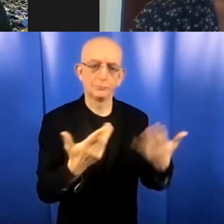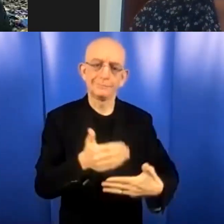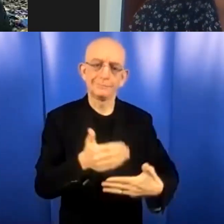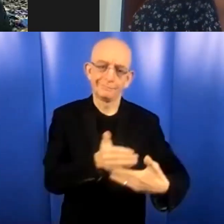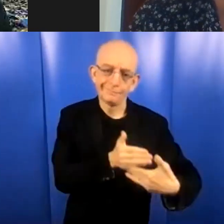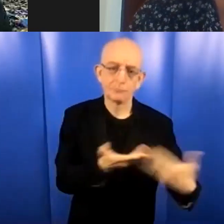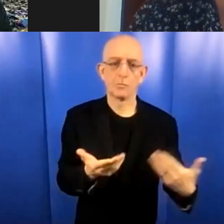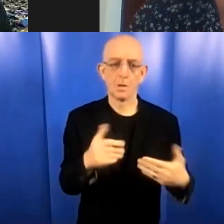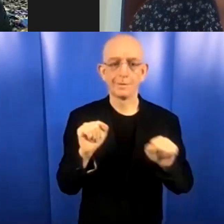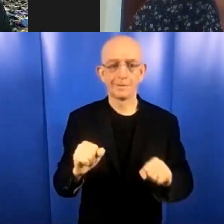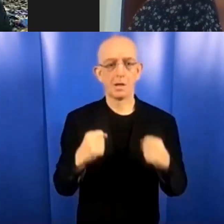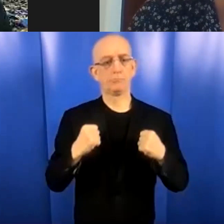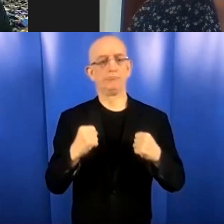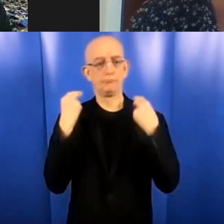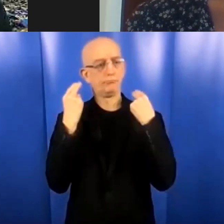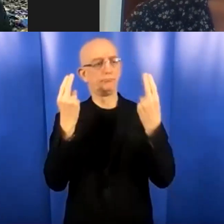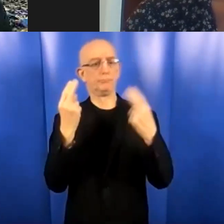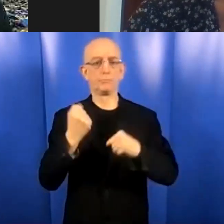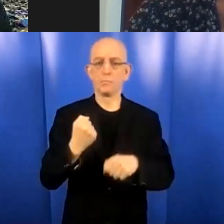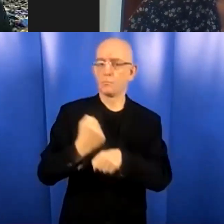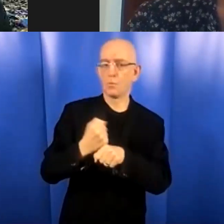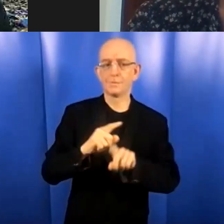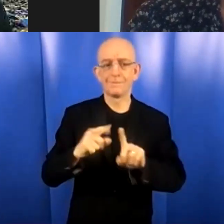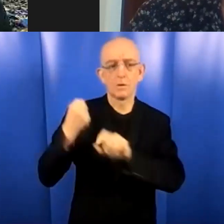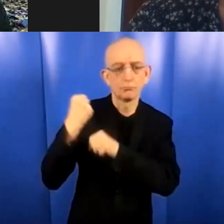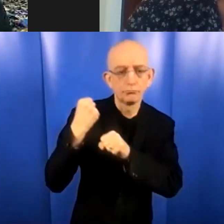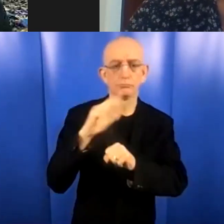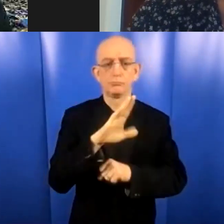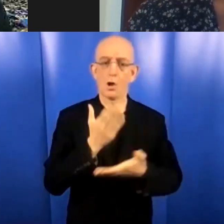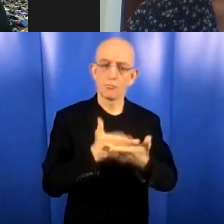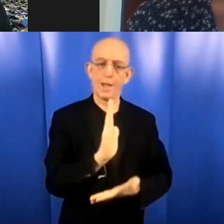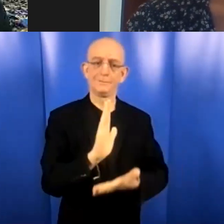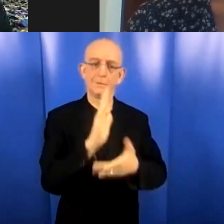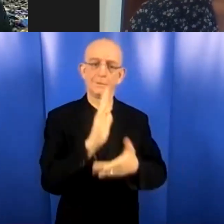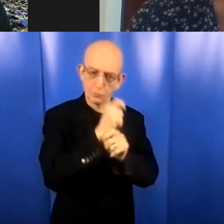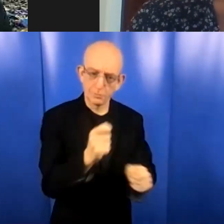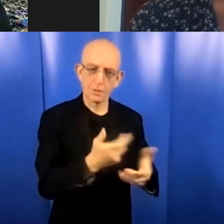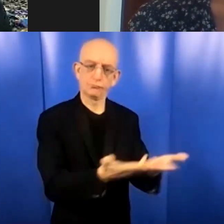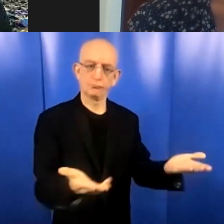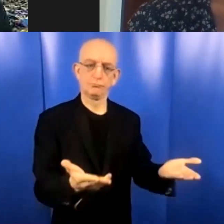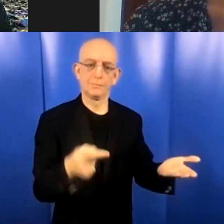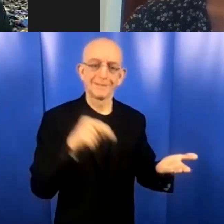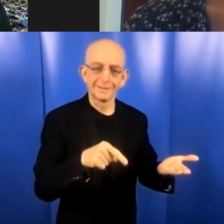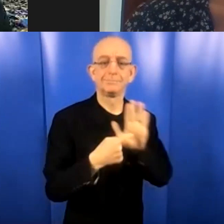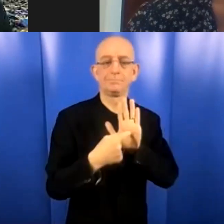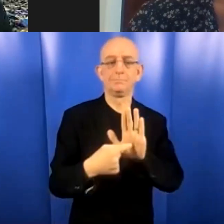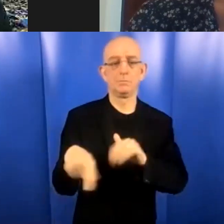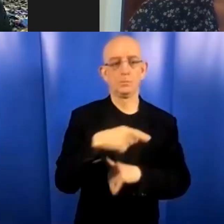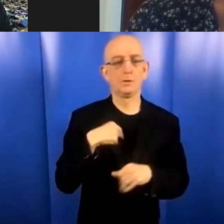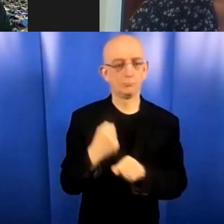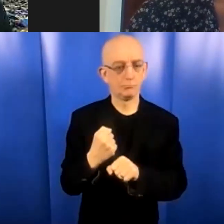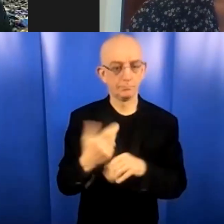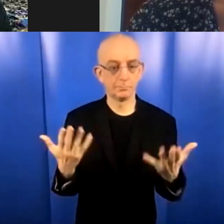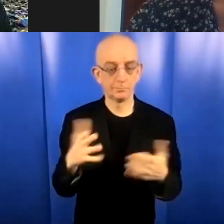rights. And so this is just a sample of what we do. And later I'll present a little bit of the findings that we've had